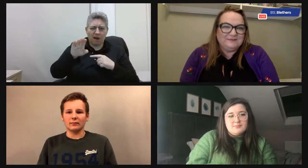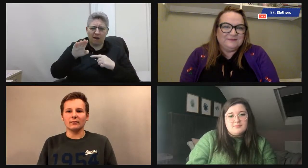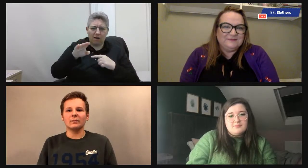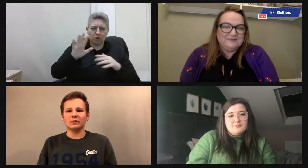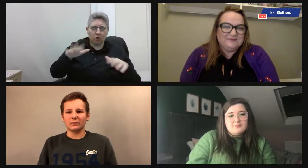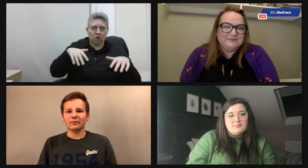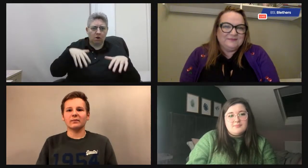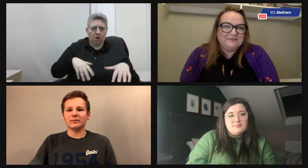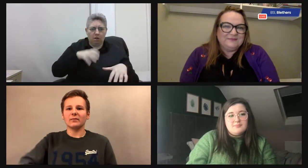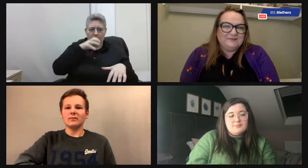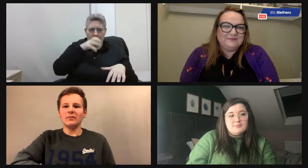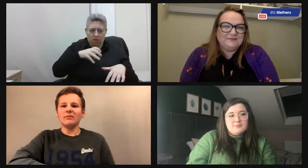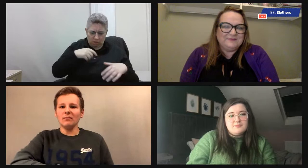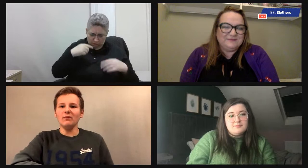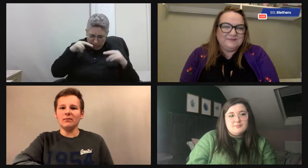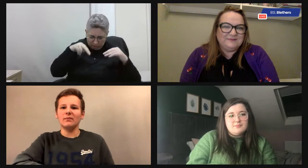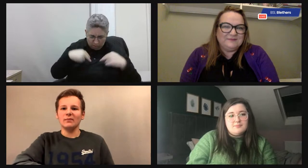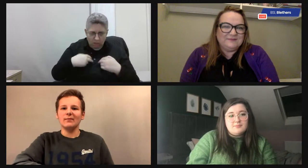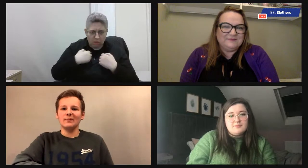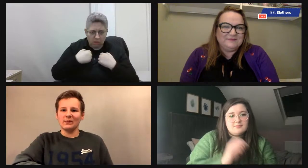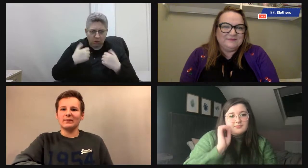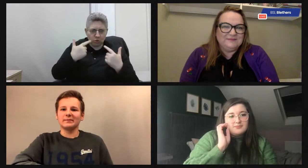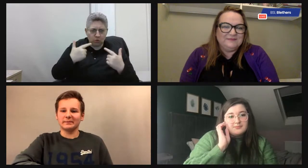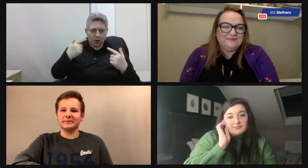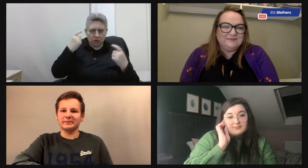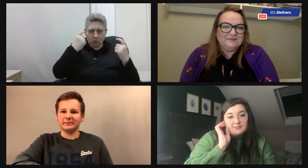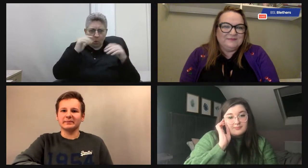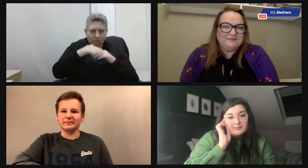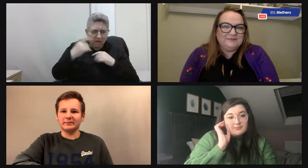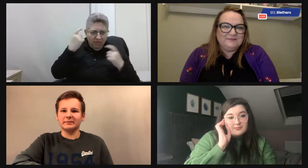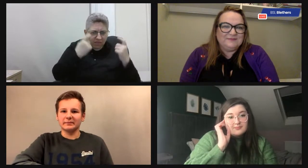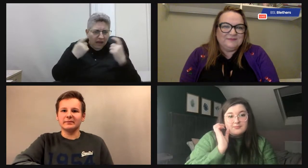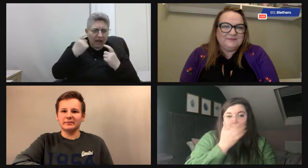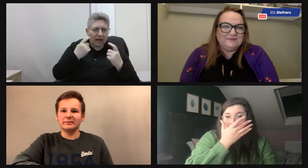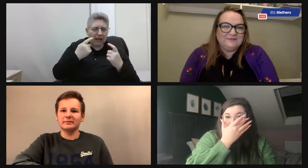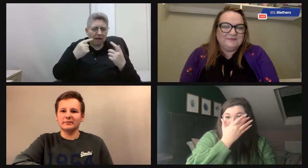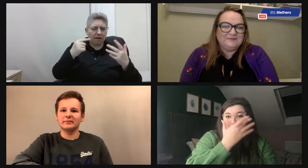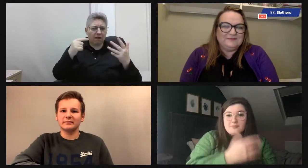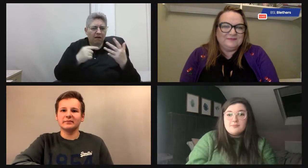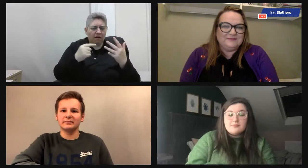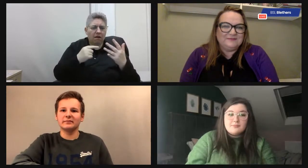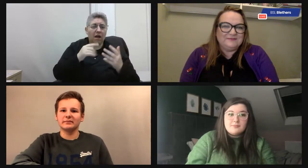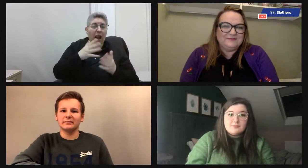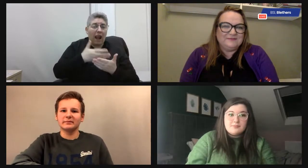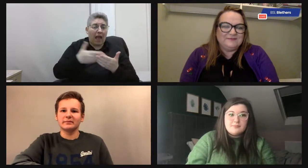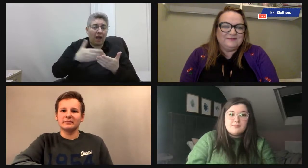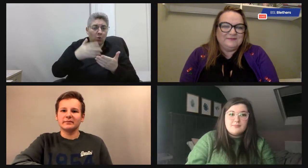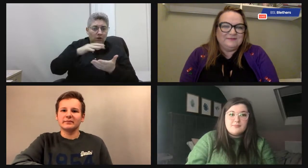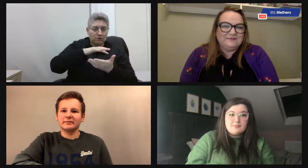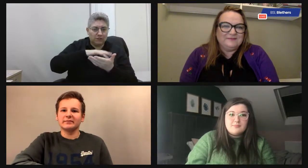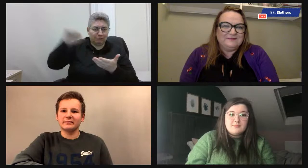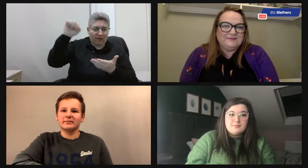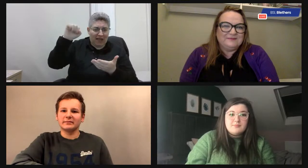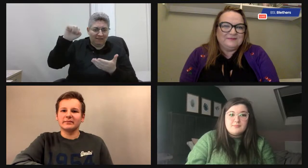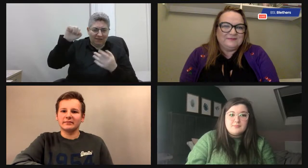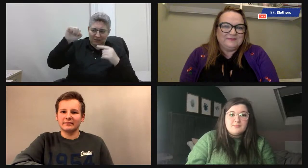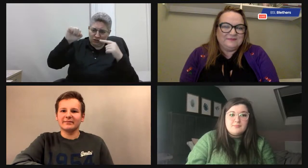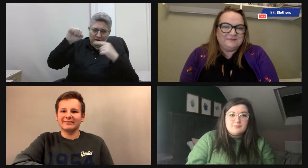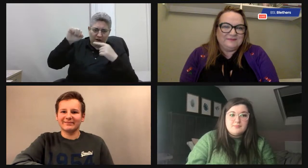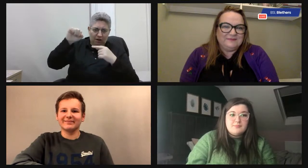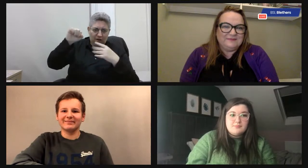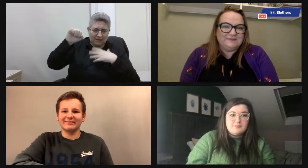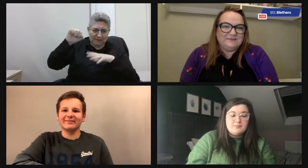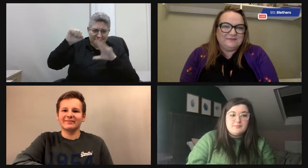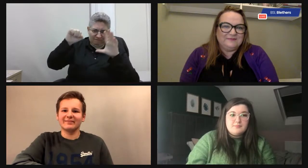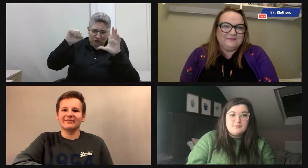people can see a way forward to the future. Don't stay home alone. Don't dwell. Don't ruminate on